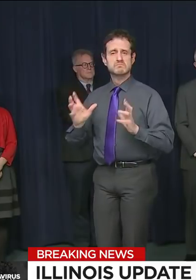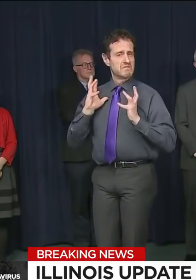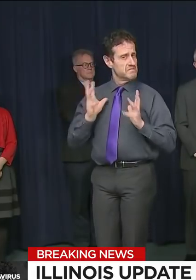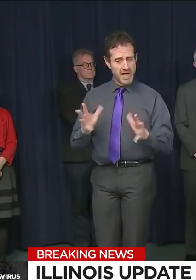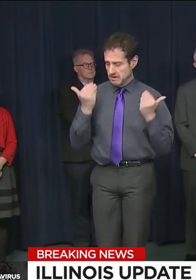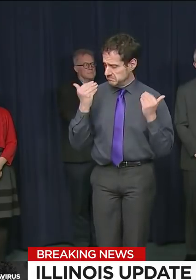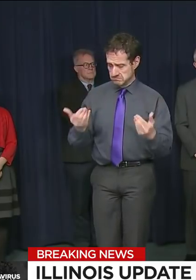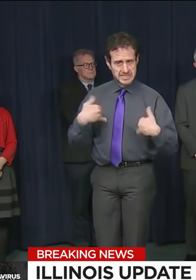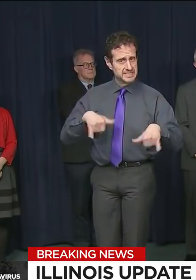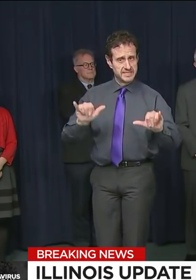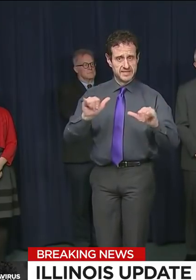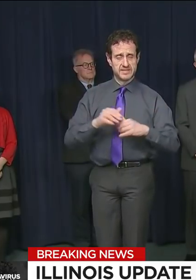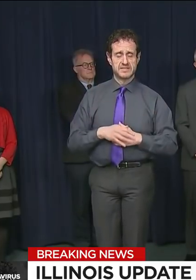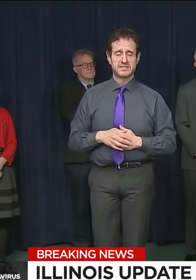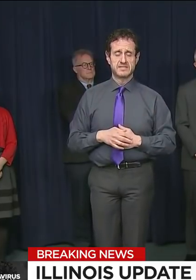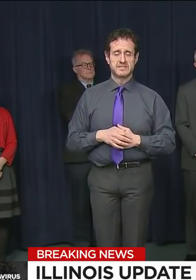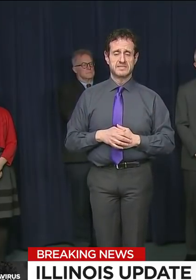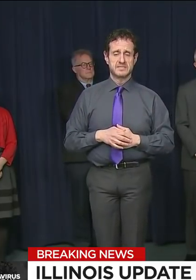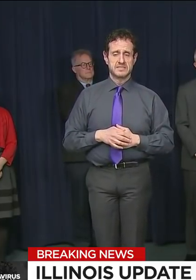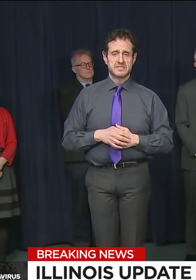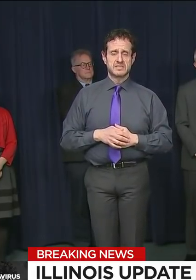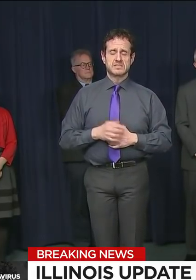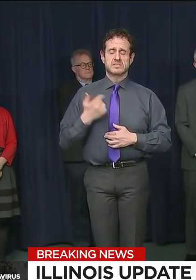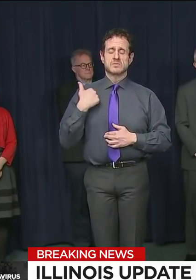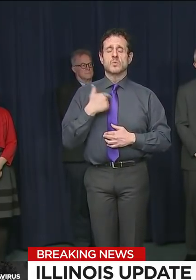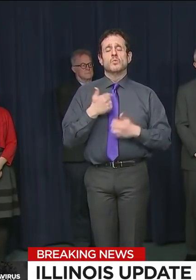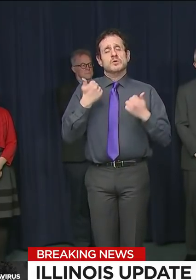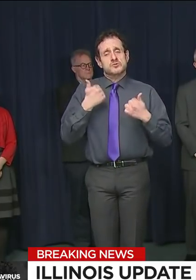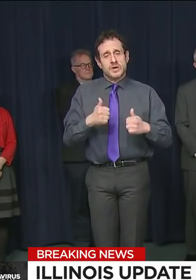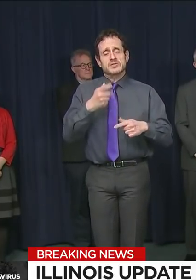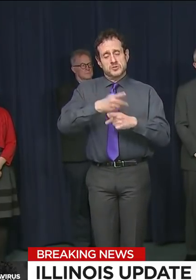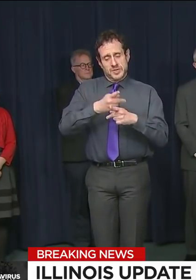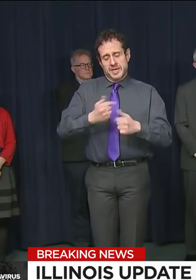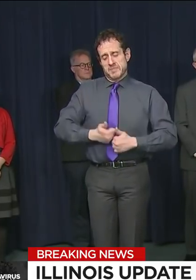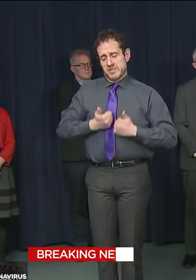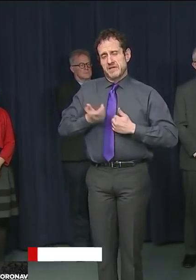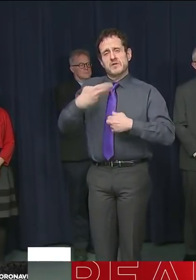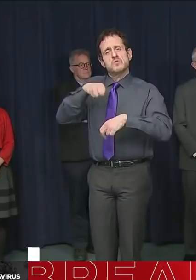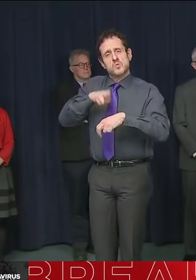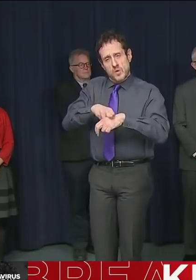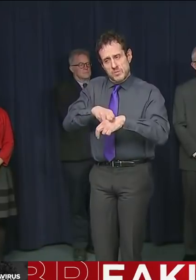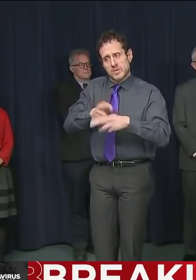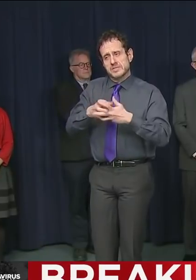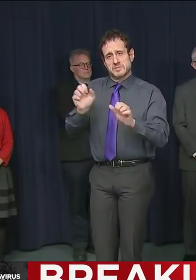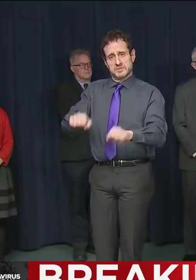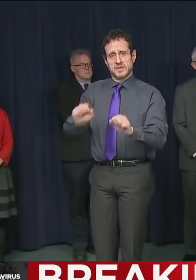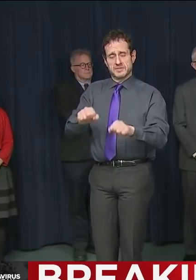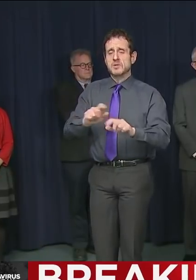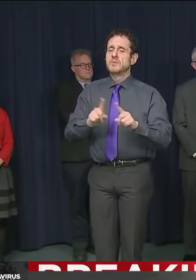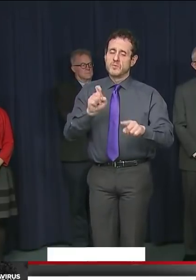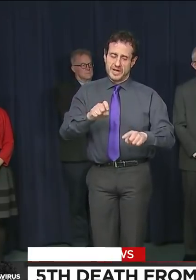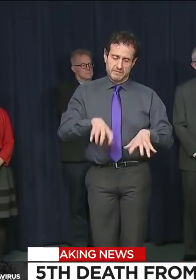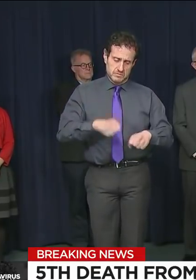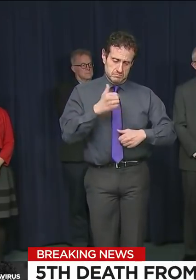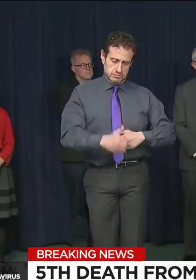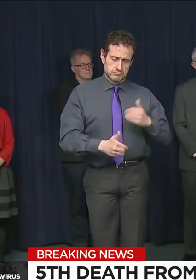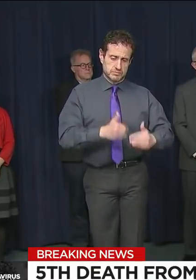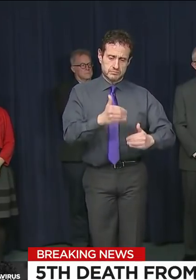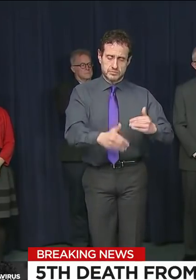all that we can to maintain as much normalcy as possible while taking the steps that we must to protect you.